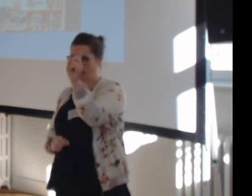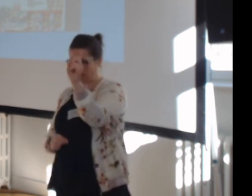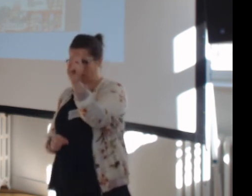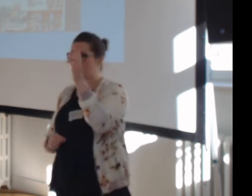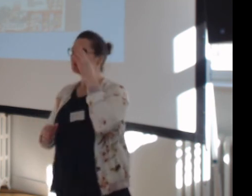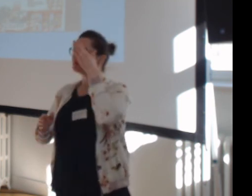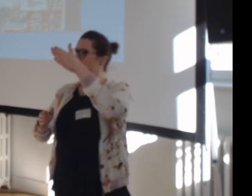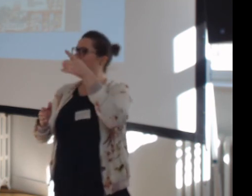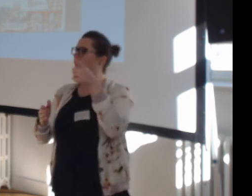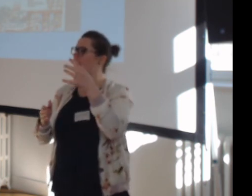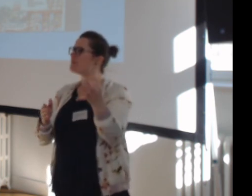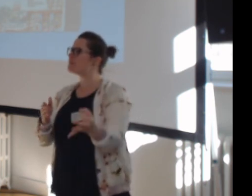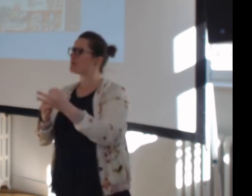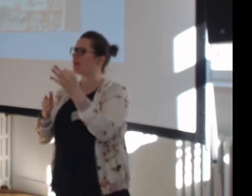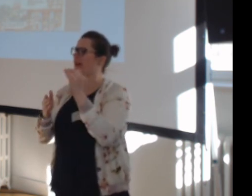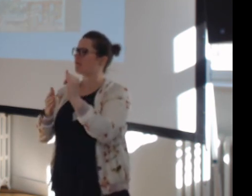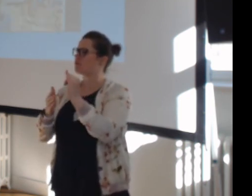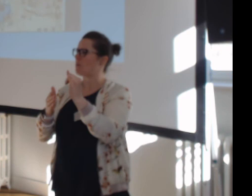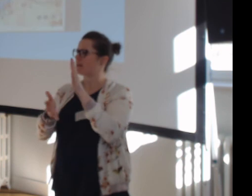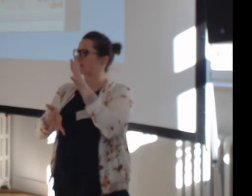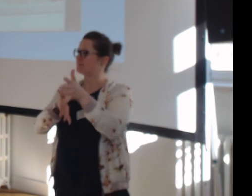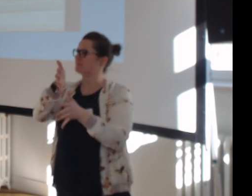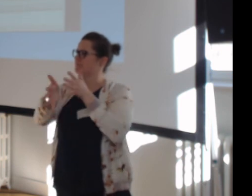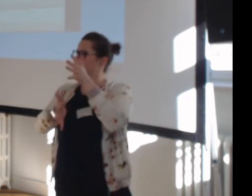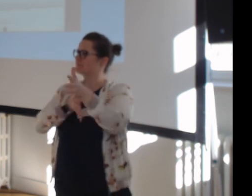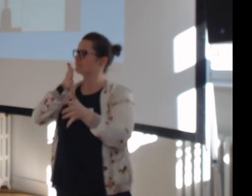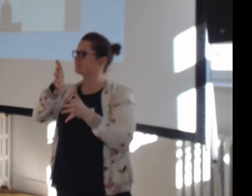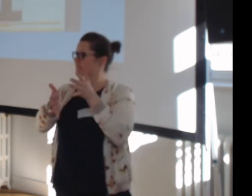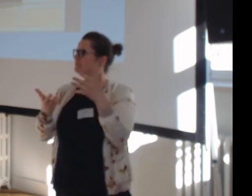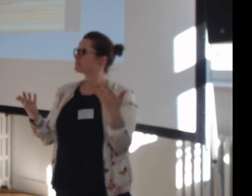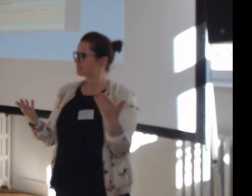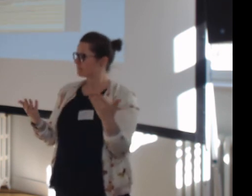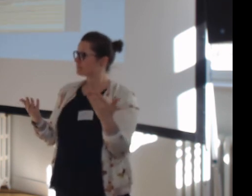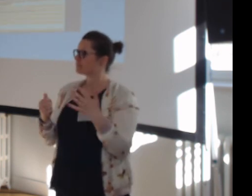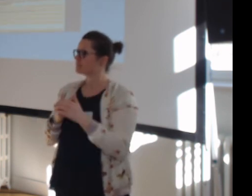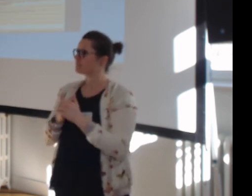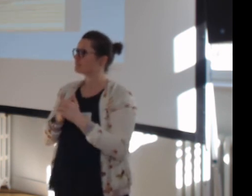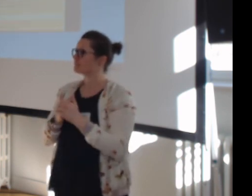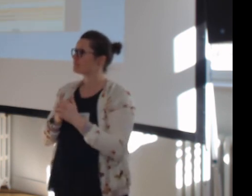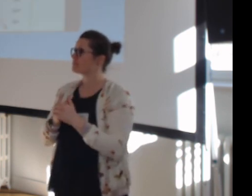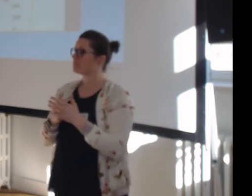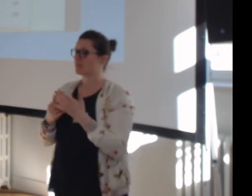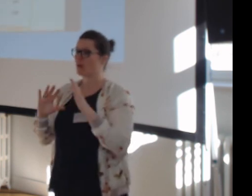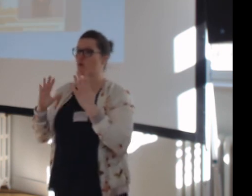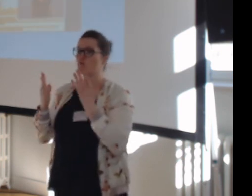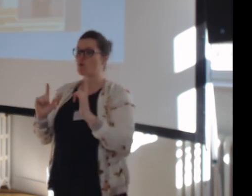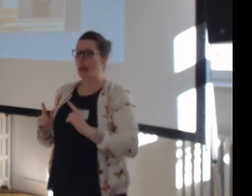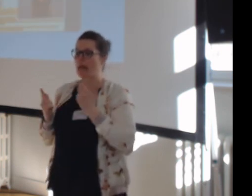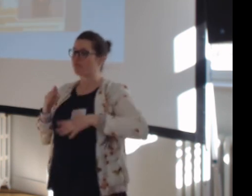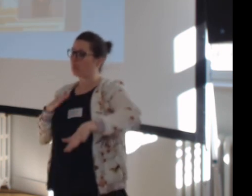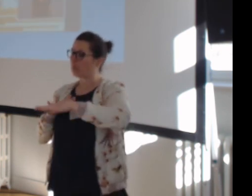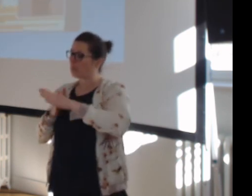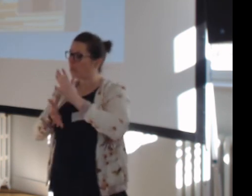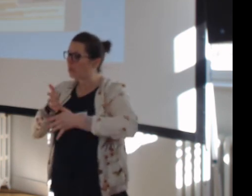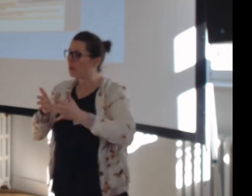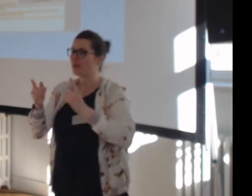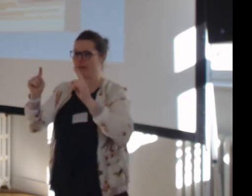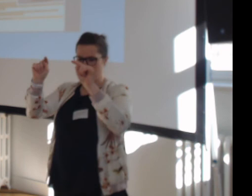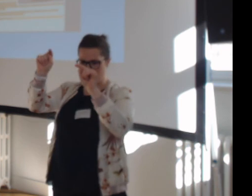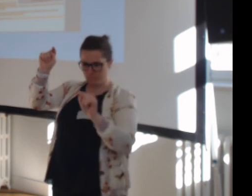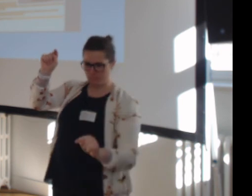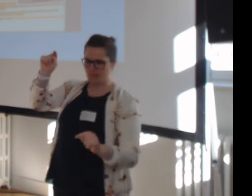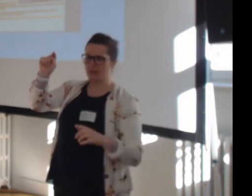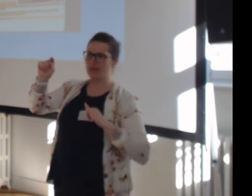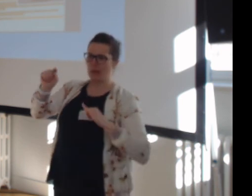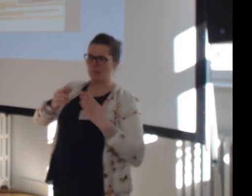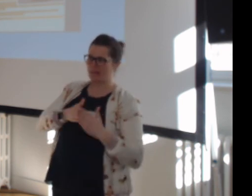will sign the relevant piece of text that's next to it. So it just signed Unit 4, Life Around Me, and then further down we